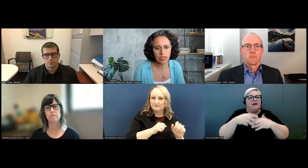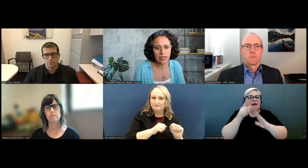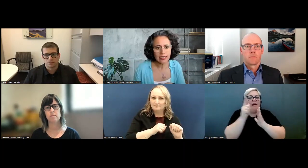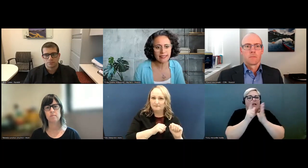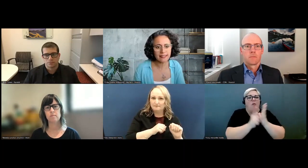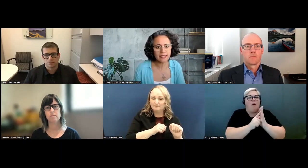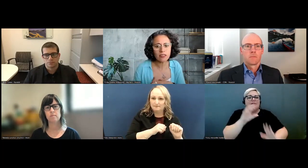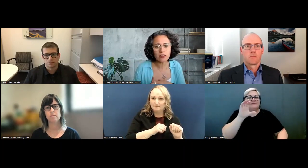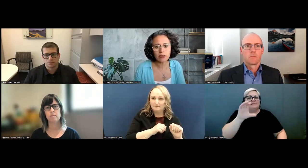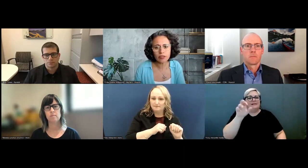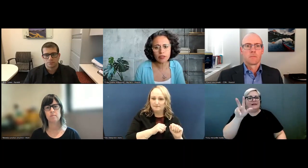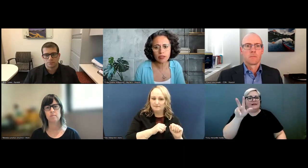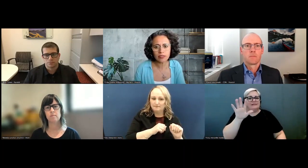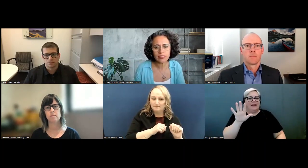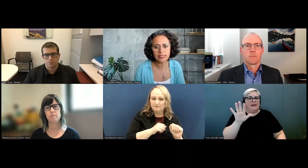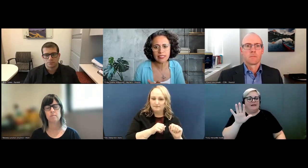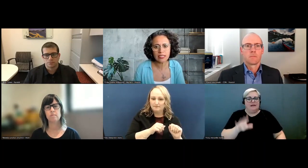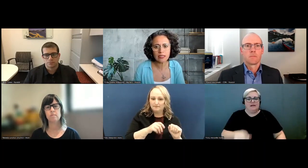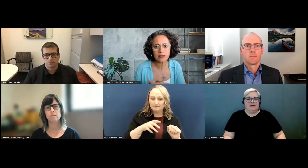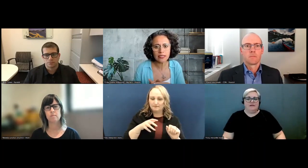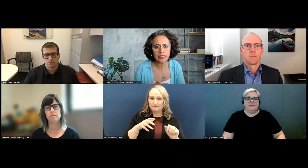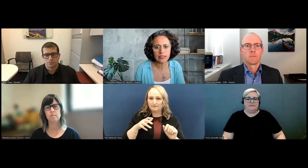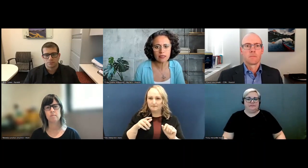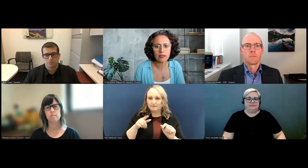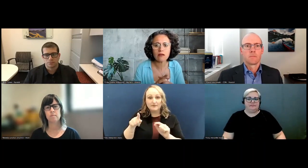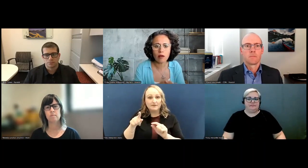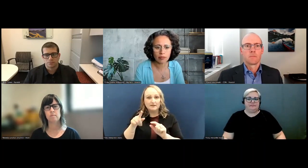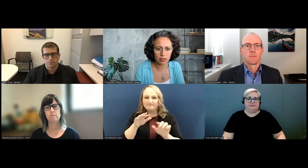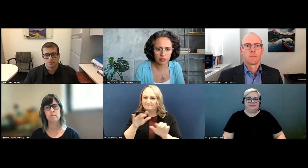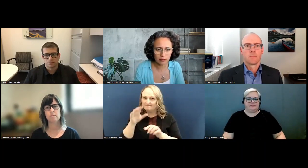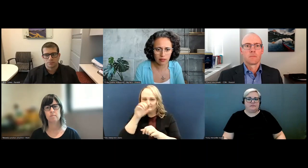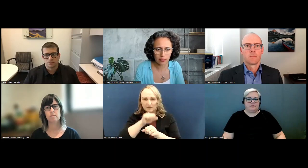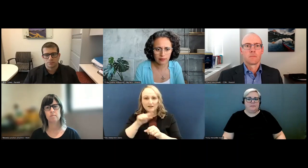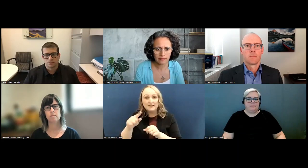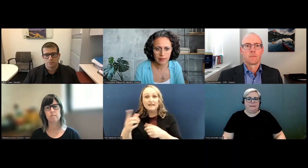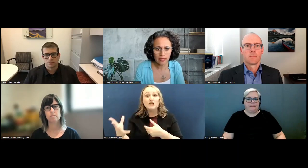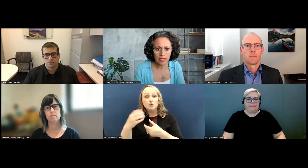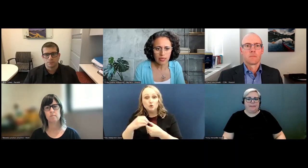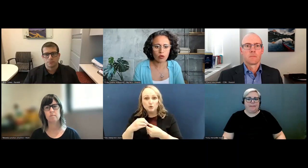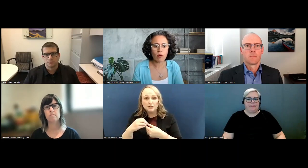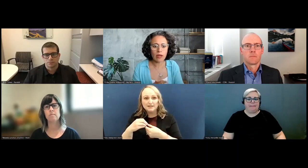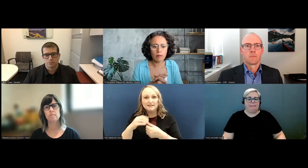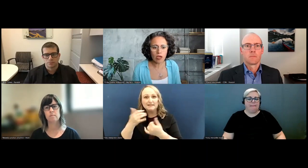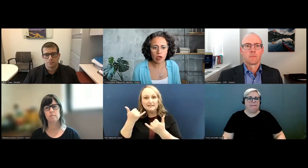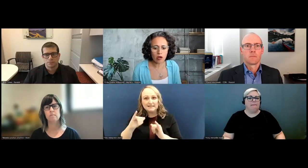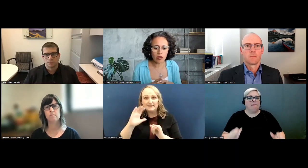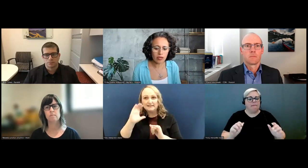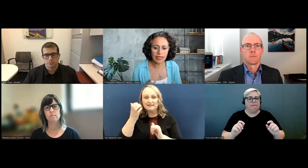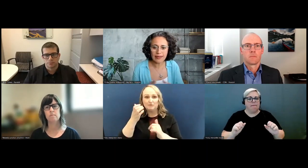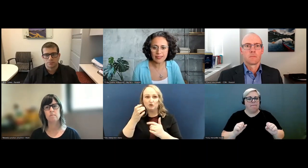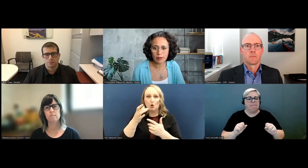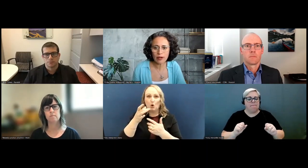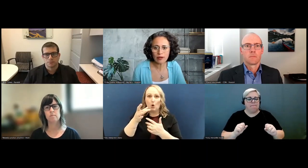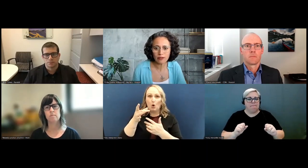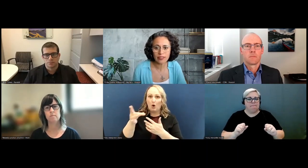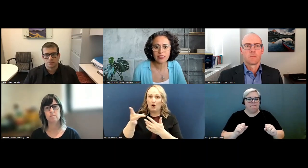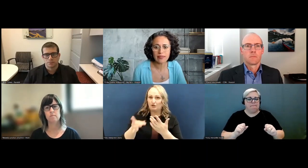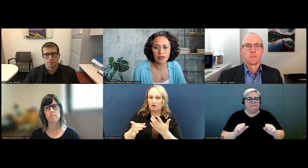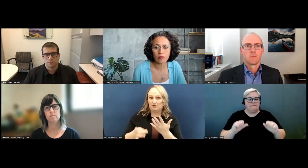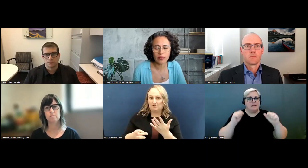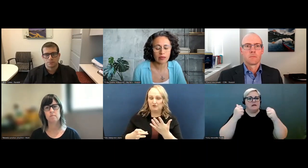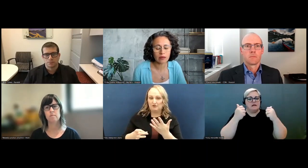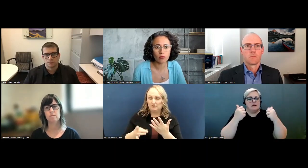in all this, and the challenge is that inclusion still is an optional thing. So what we are looking and aspiring for